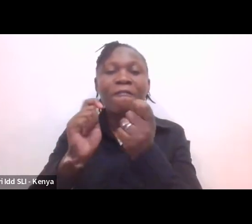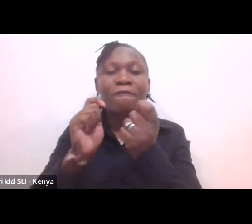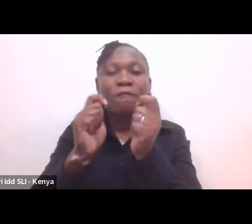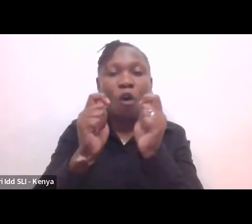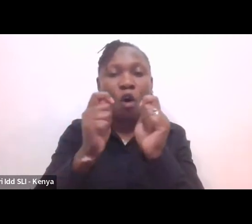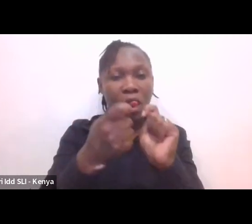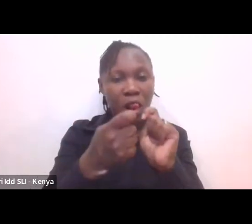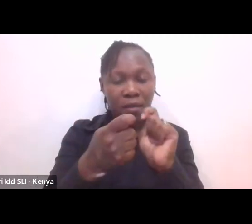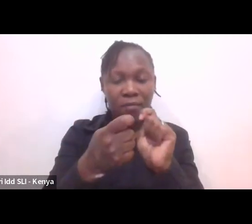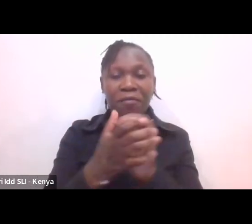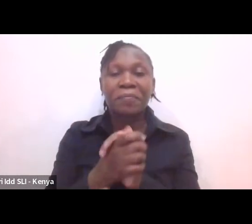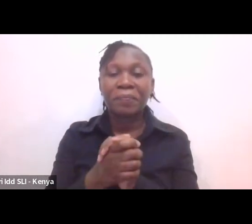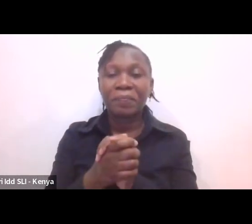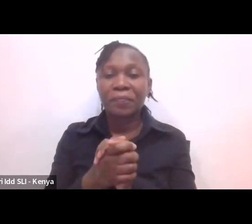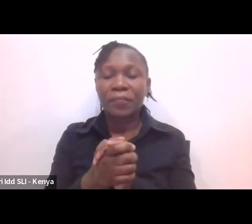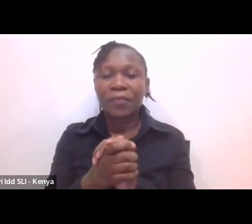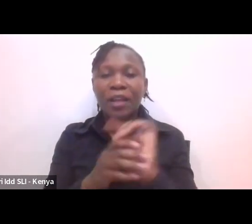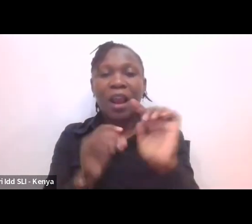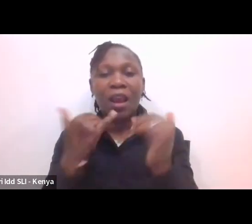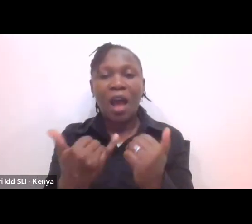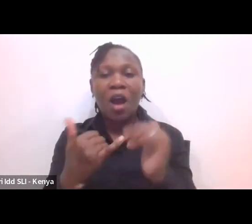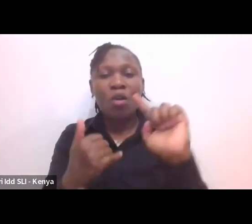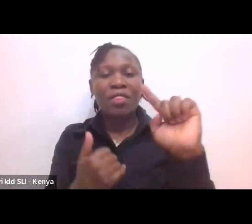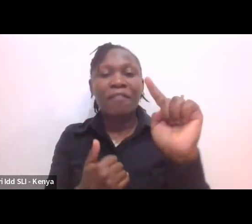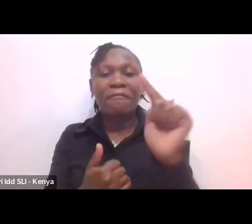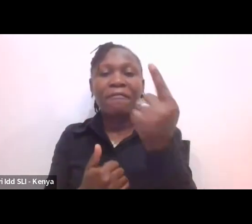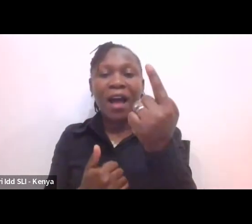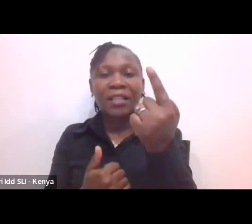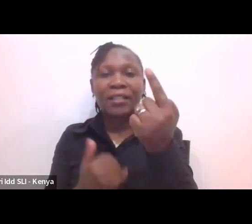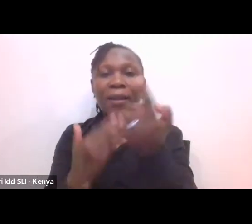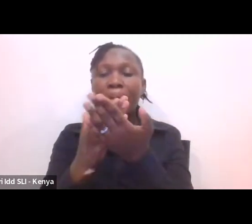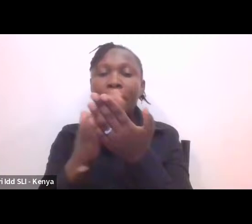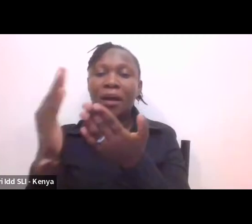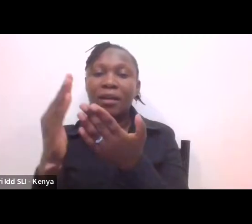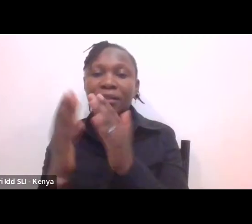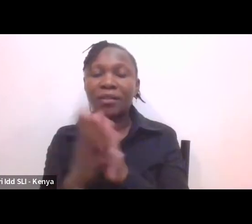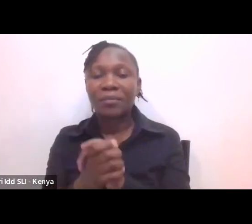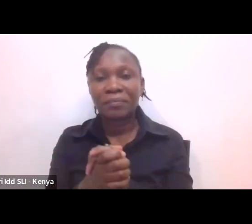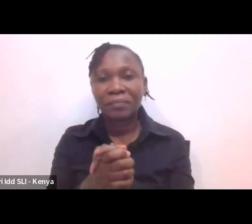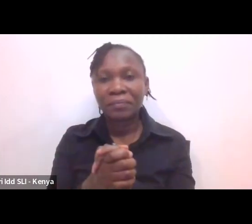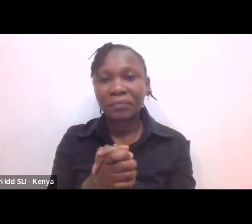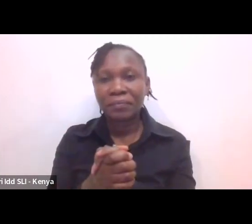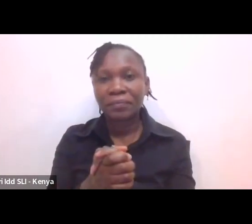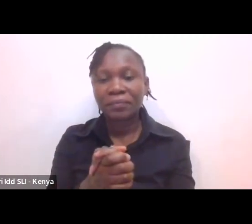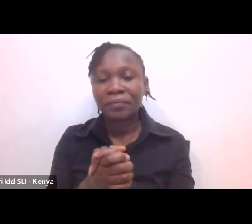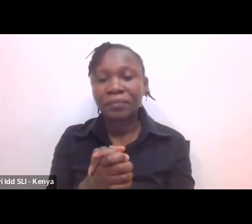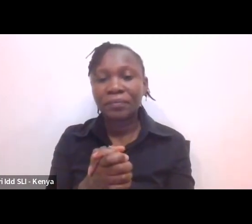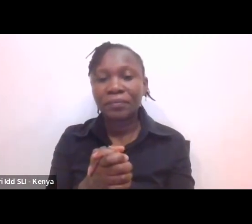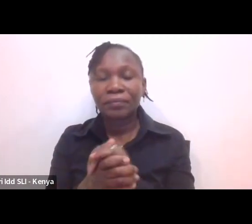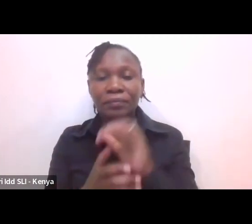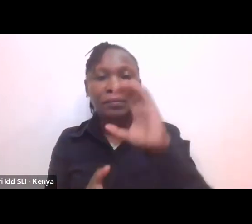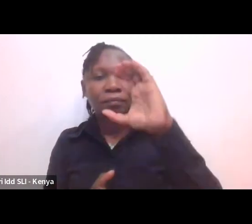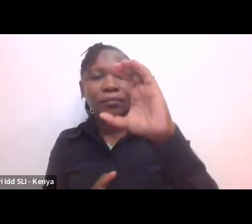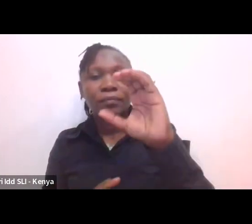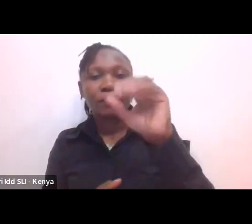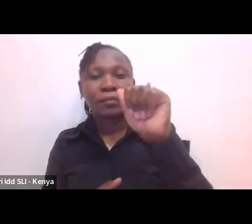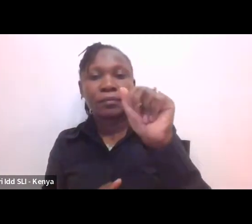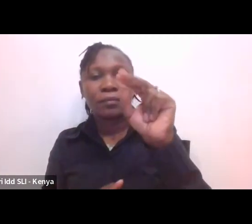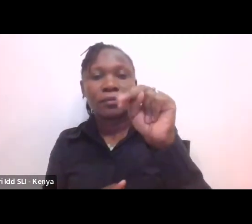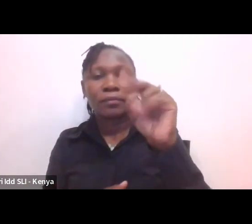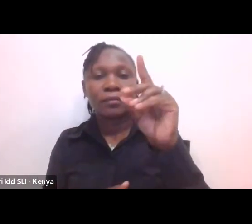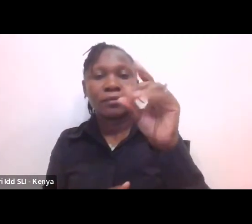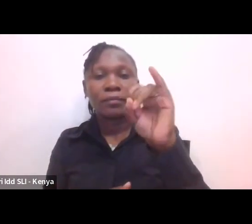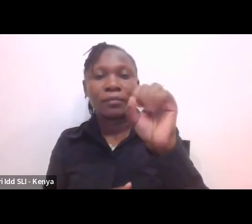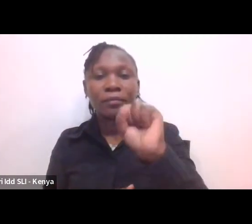So we're now entering the first core part of this slot. The Cavendish website, not written by me,